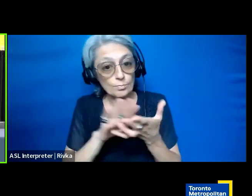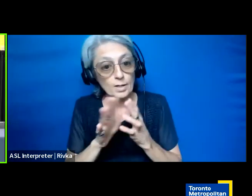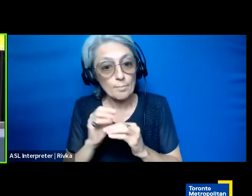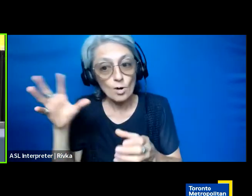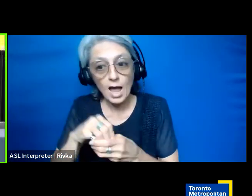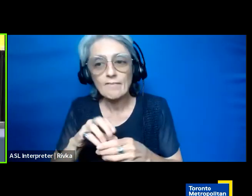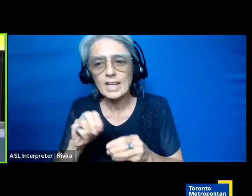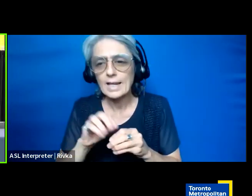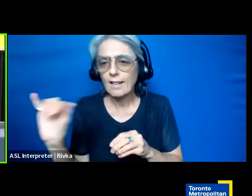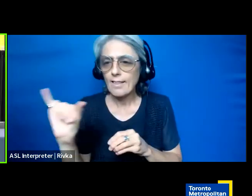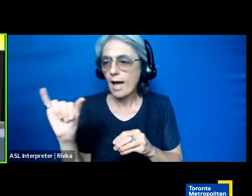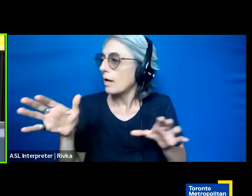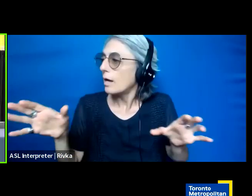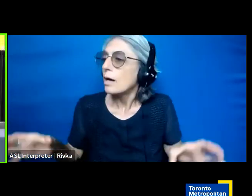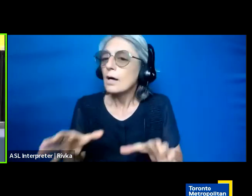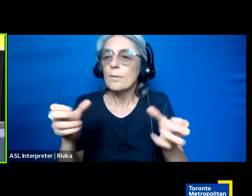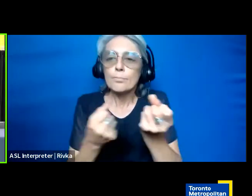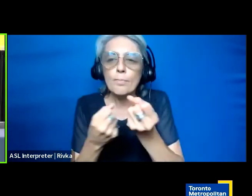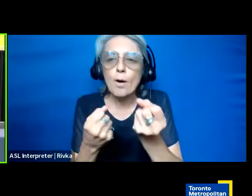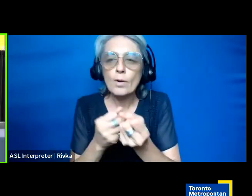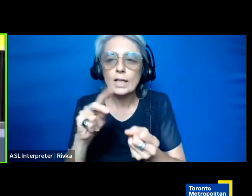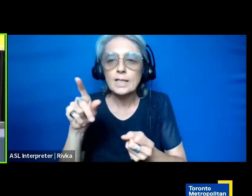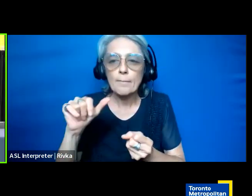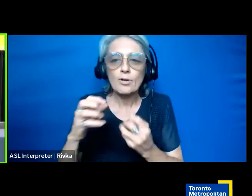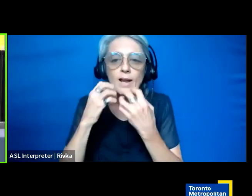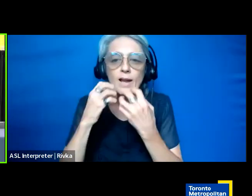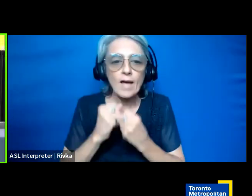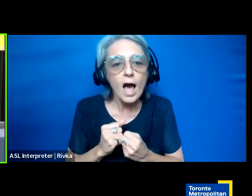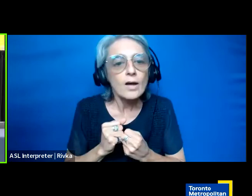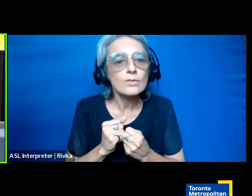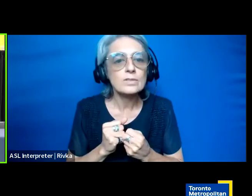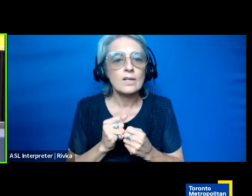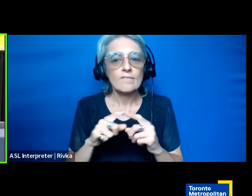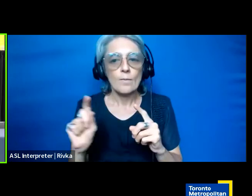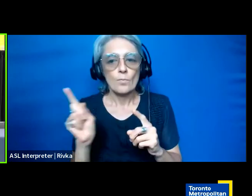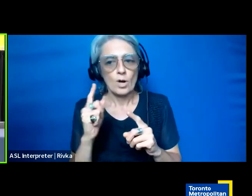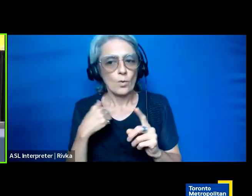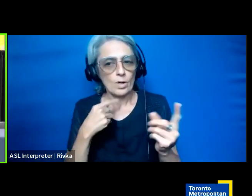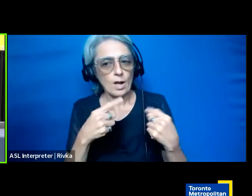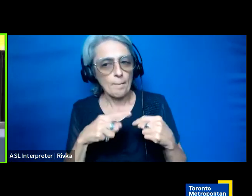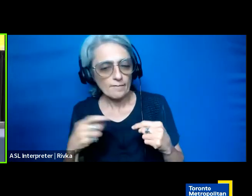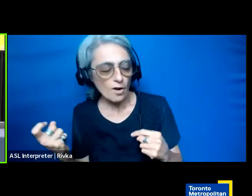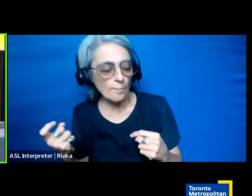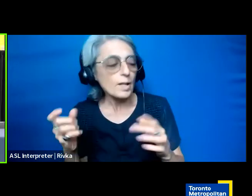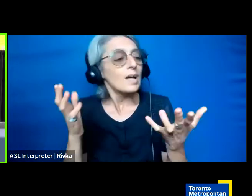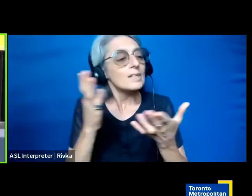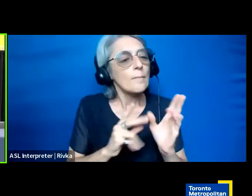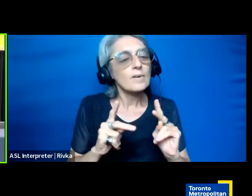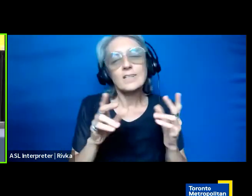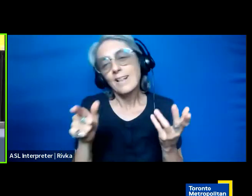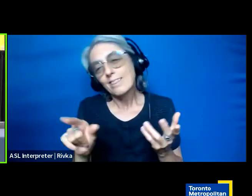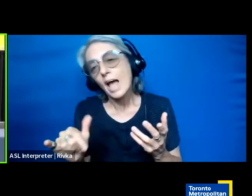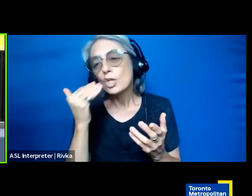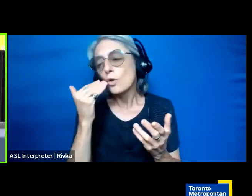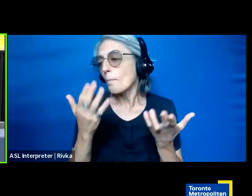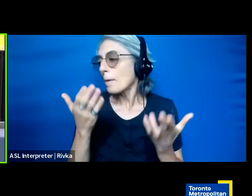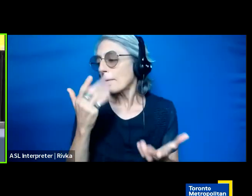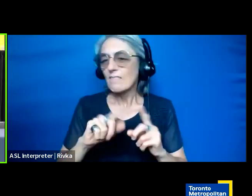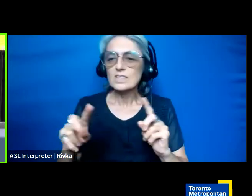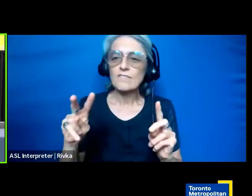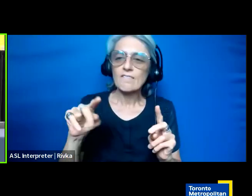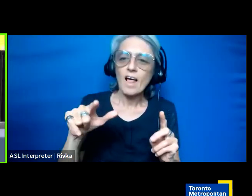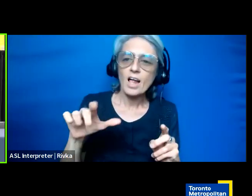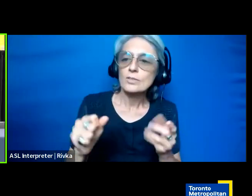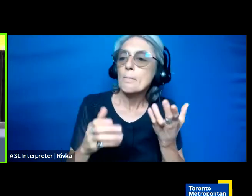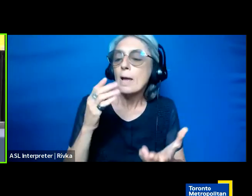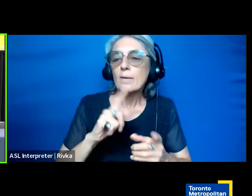promoting democratic values where we're coming from? Because I know some of us might be, you know, have different values, might be coming